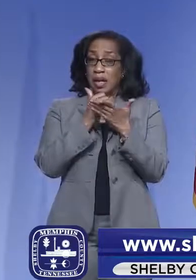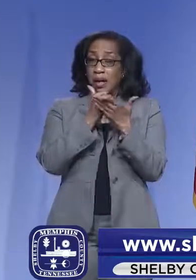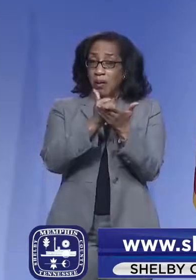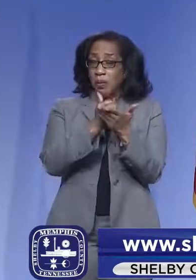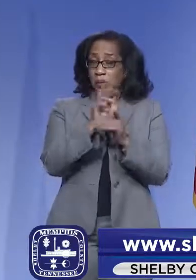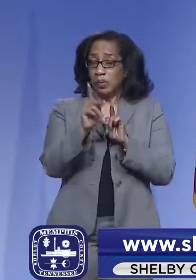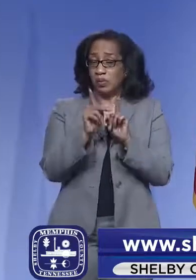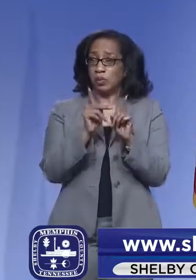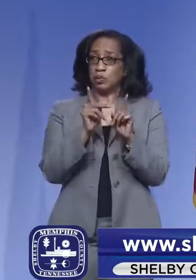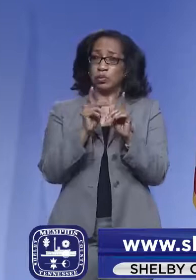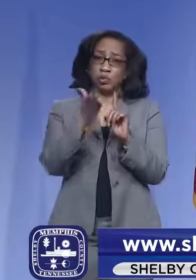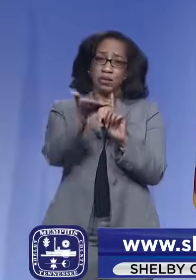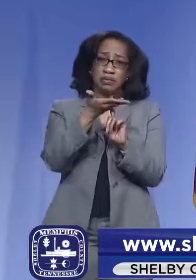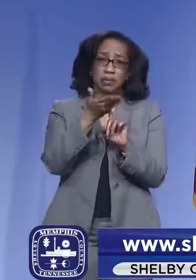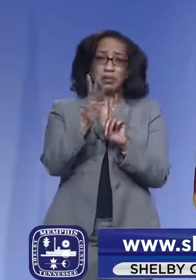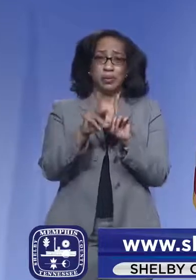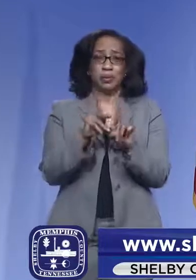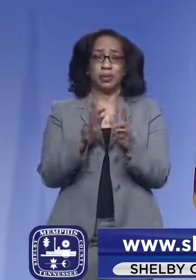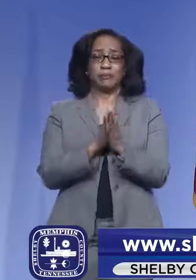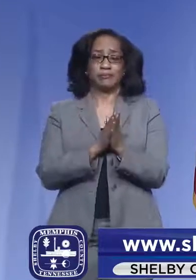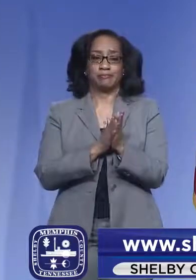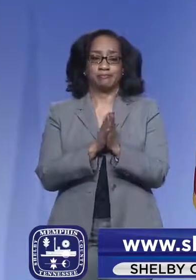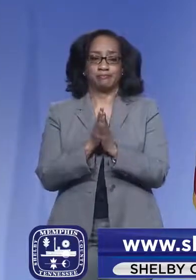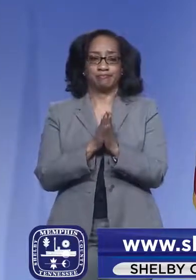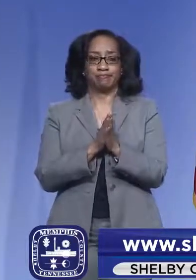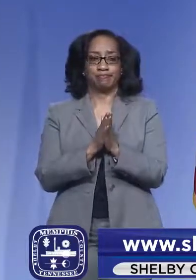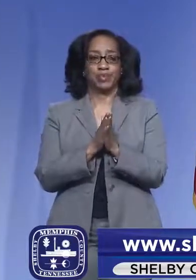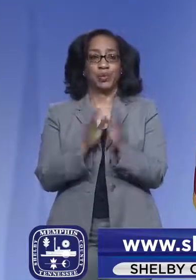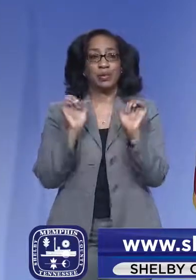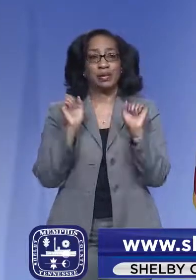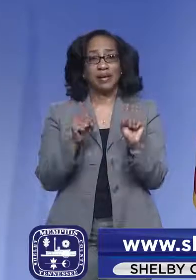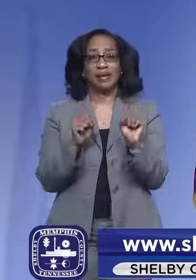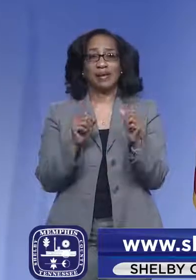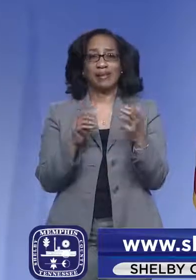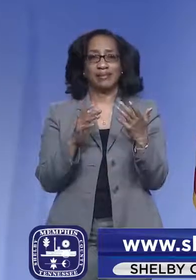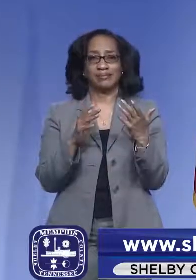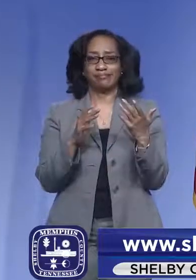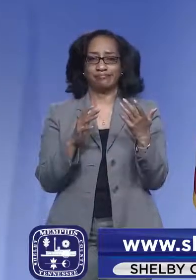is today we could easily get distracted into questions about